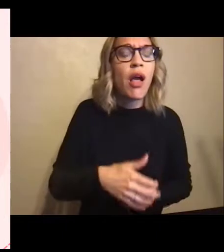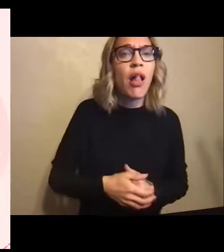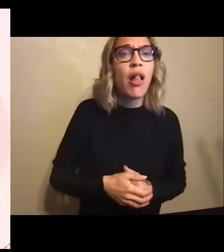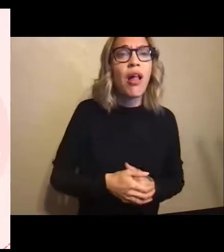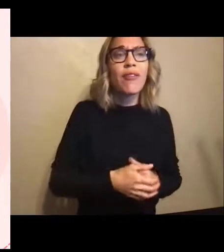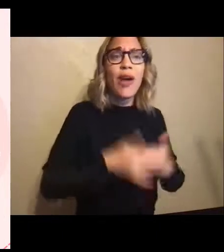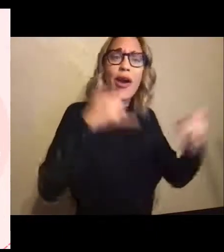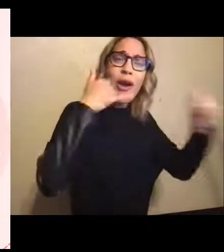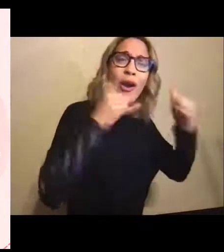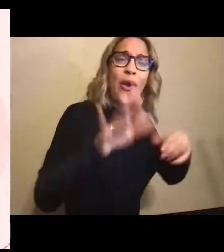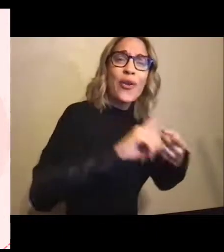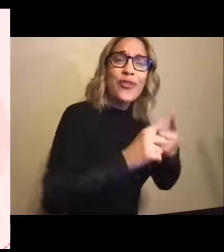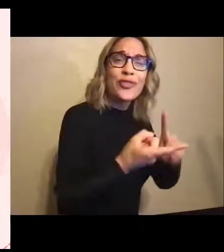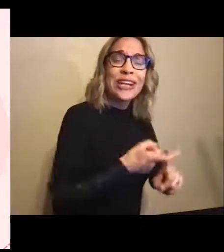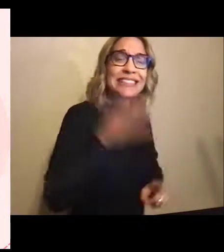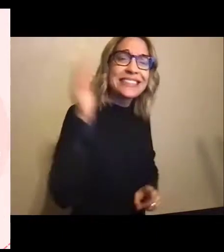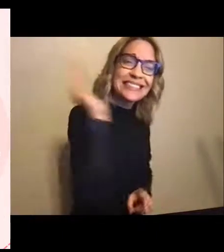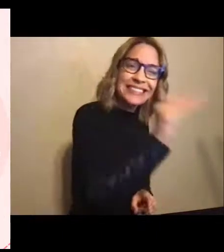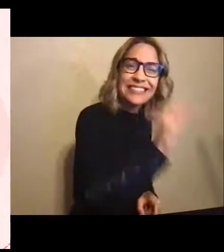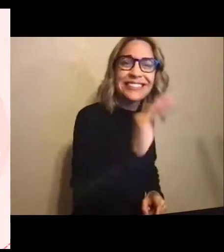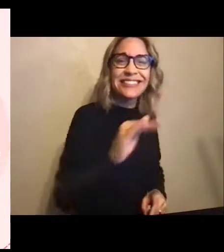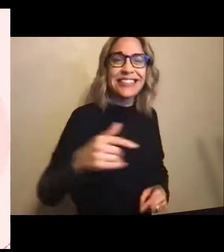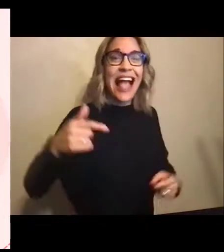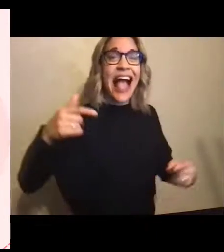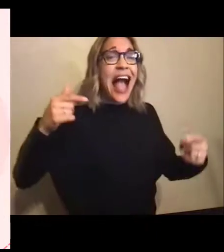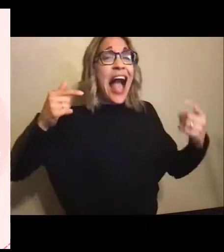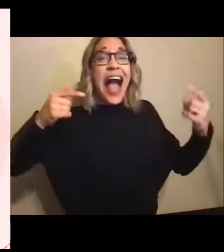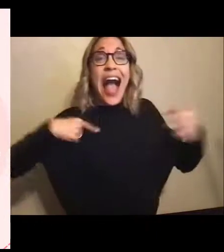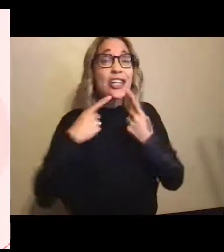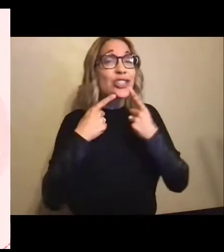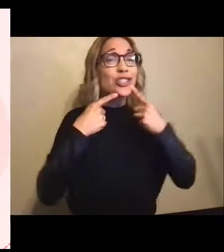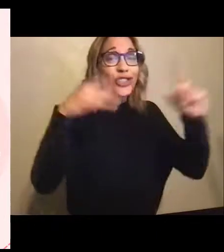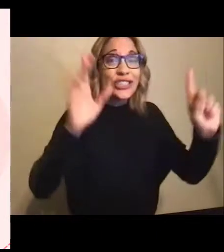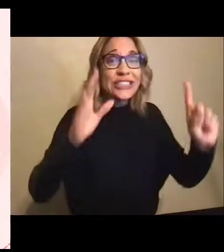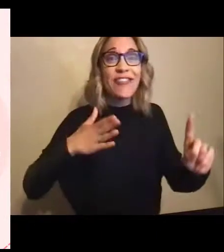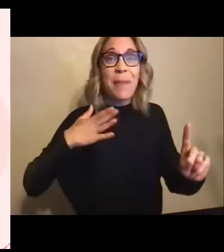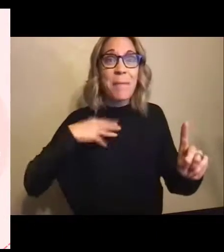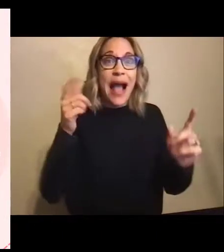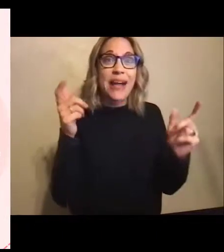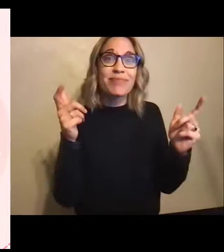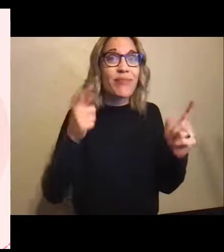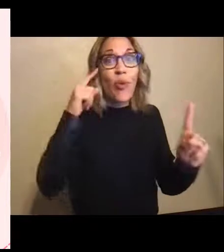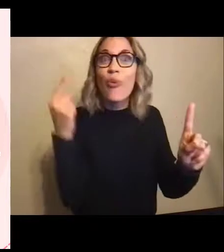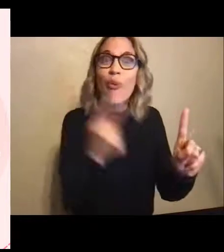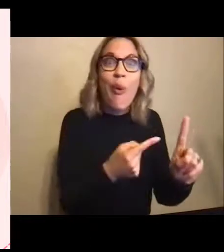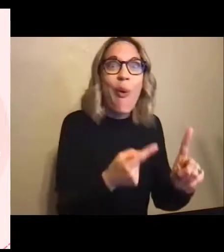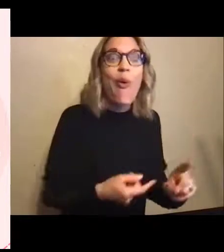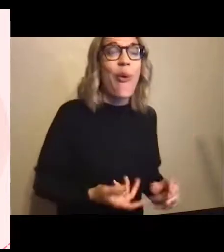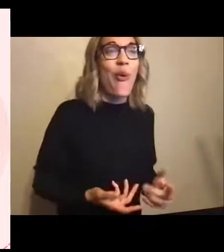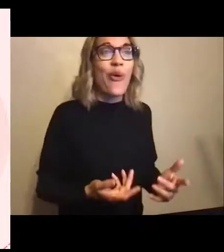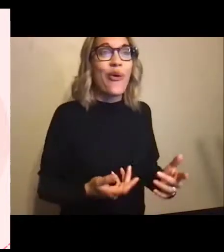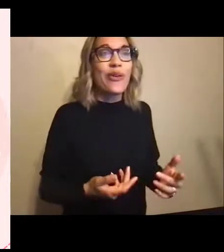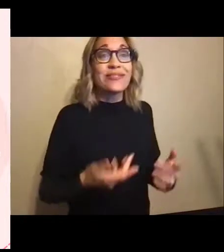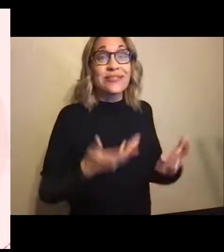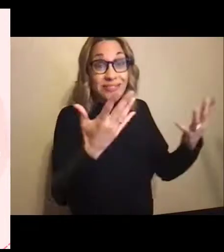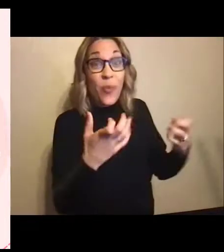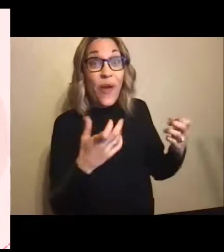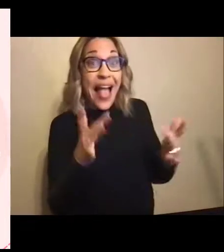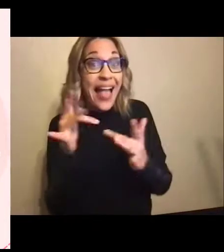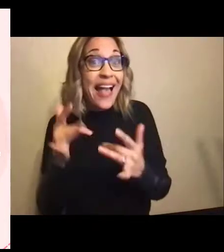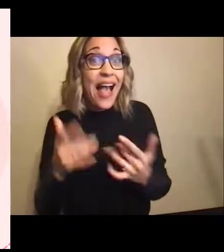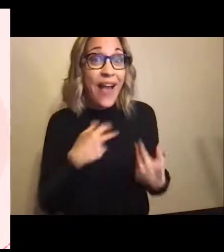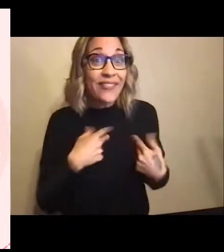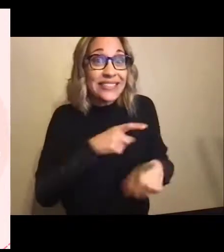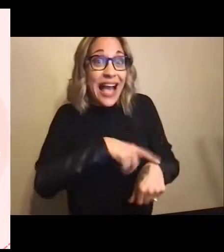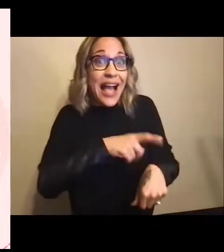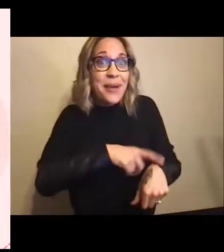Once you're done with work, it's important to reward yourself. Call your friends, catch up with them, tell them about your successes and what